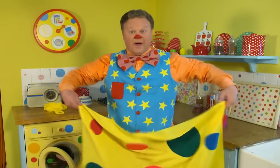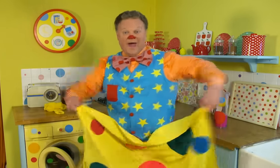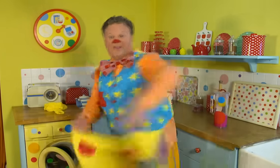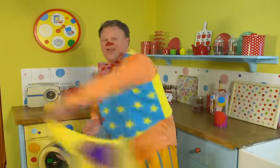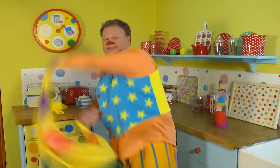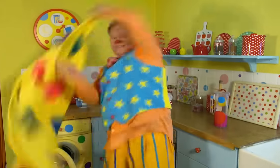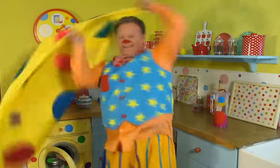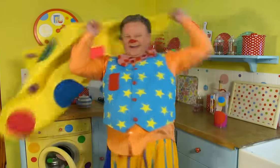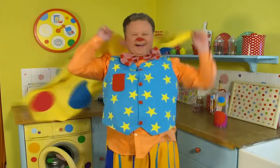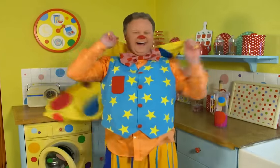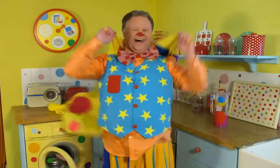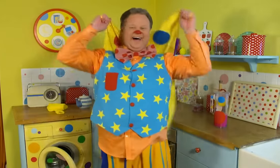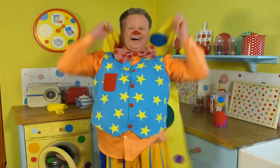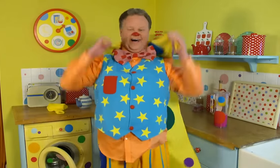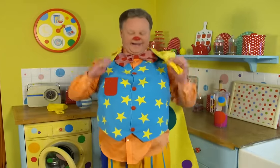wear this.